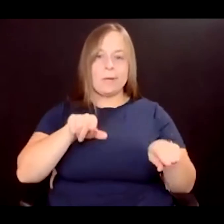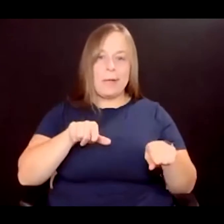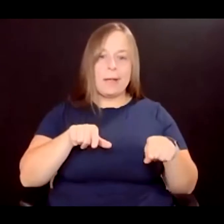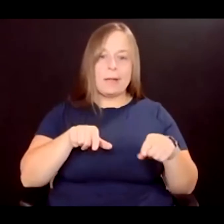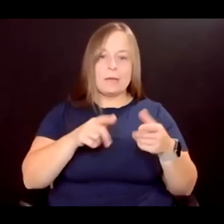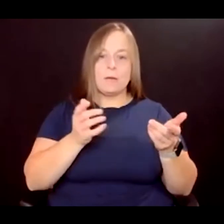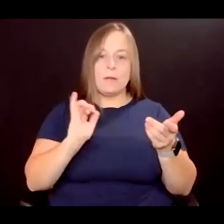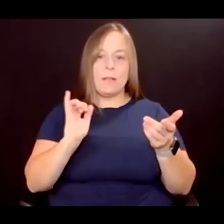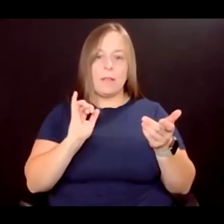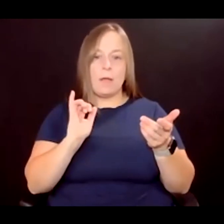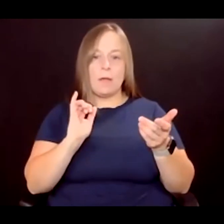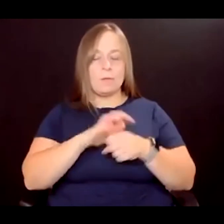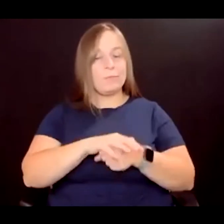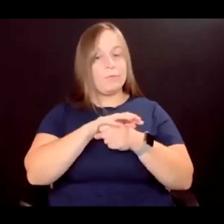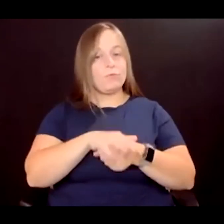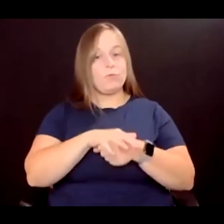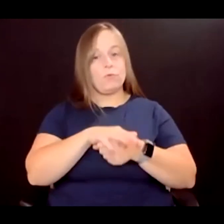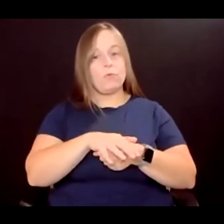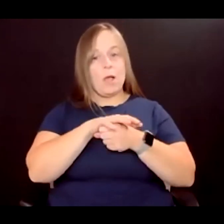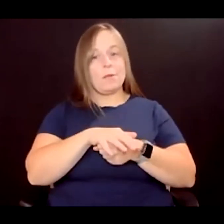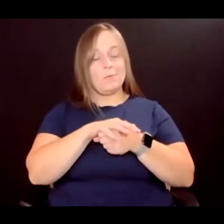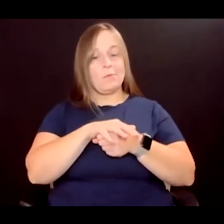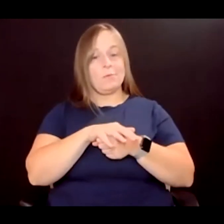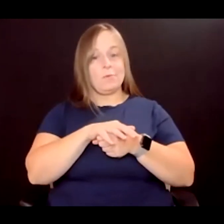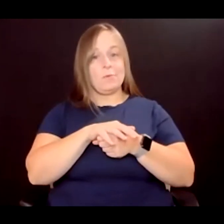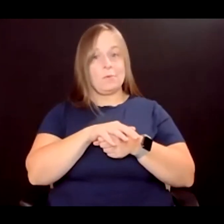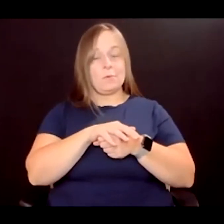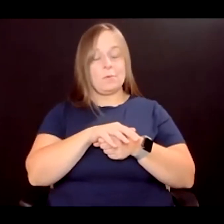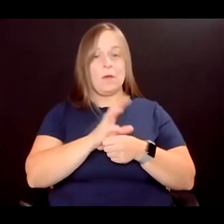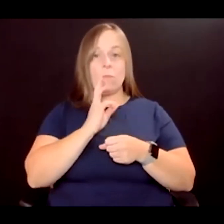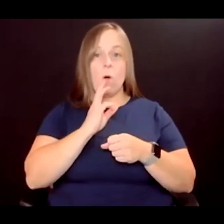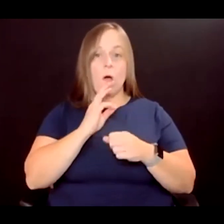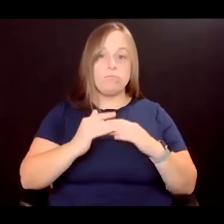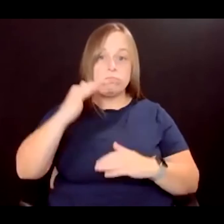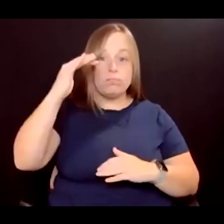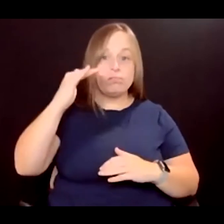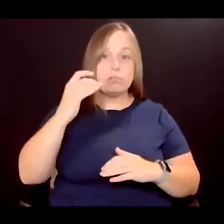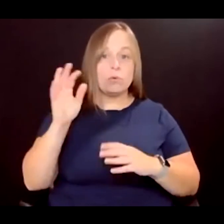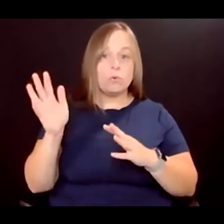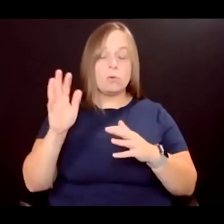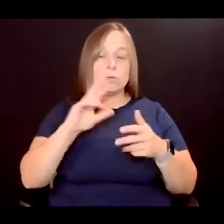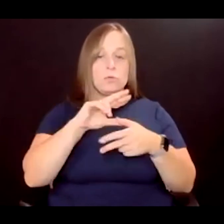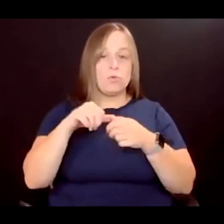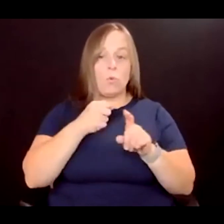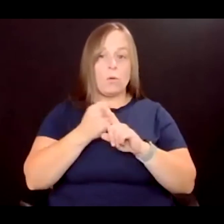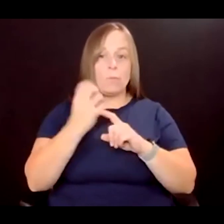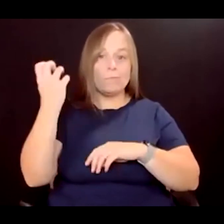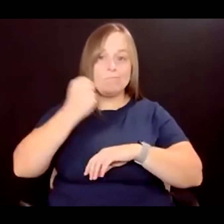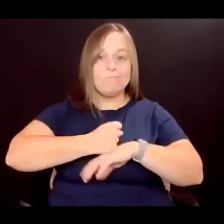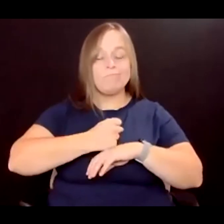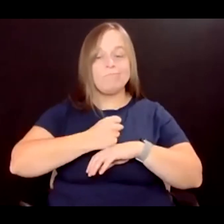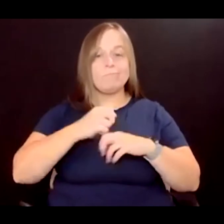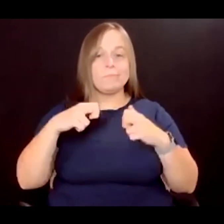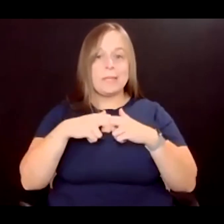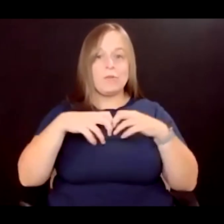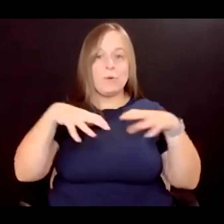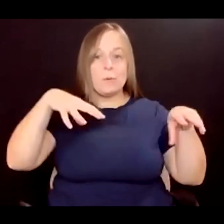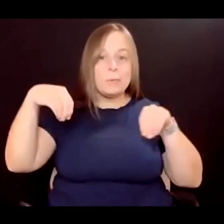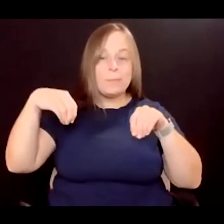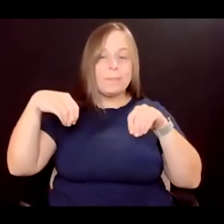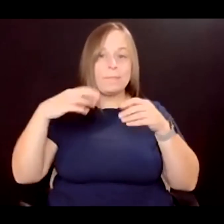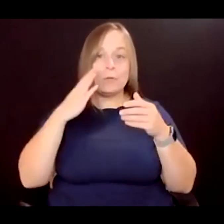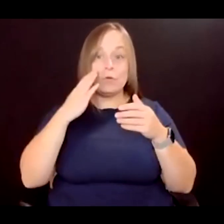customers that are in wheelchairs or in need of some type of, mechanism or crutch or something